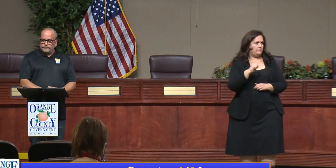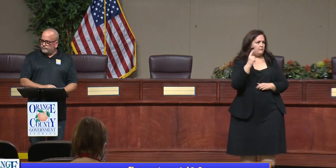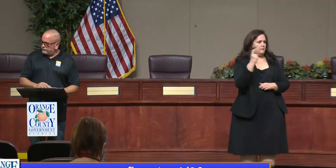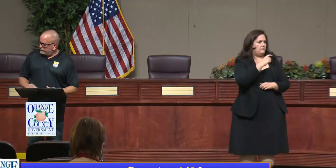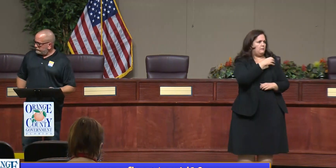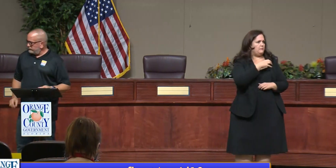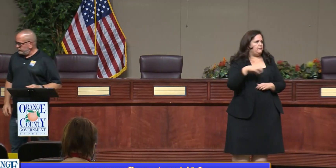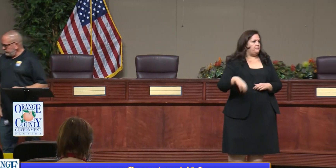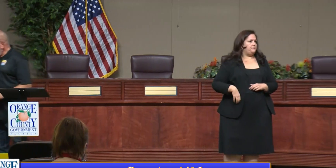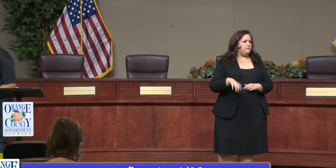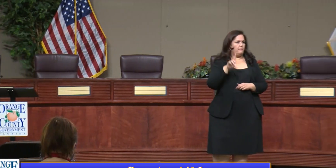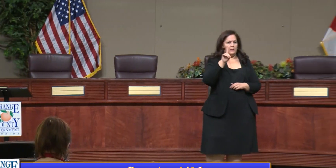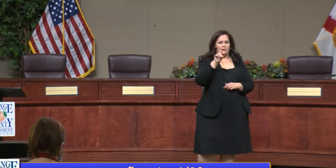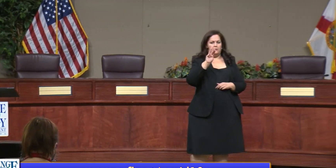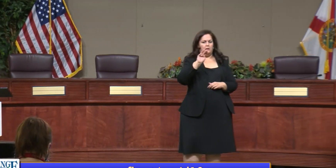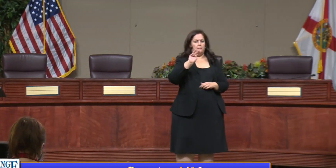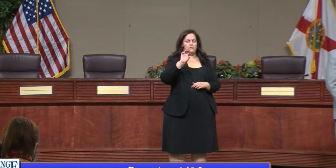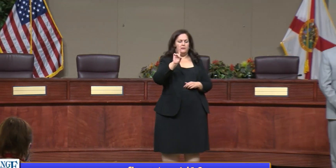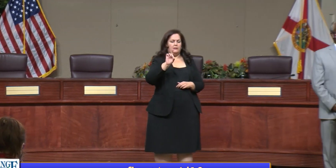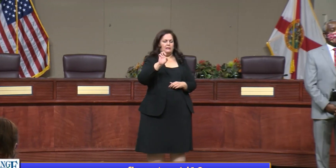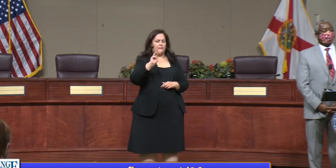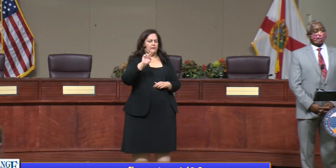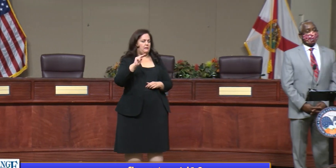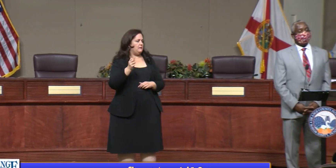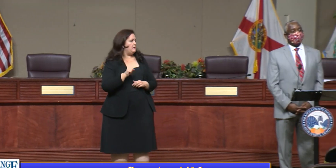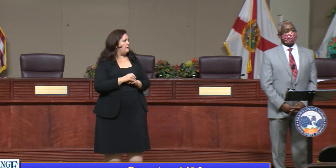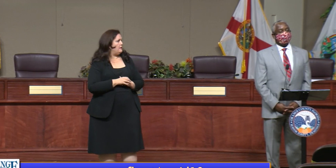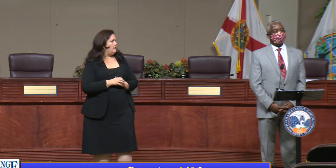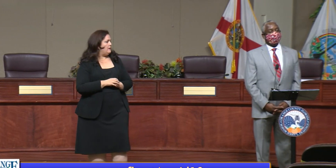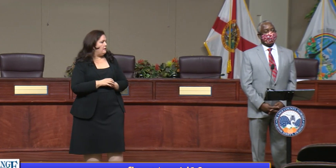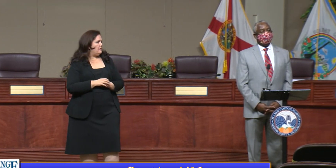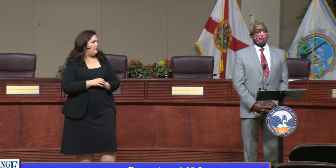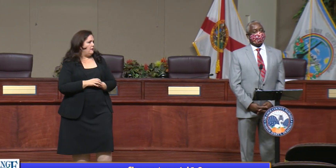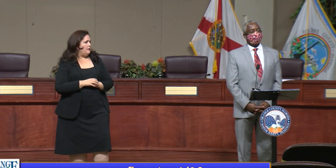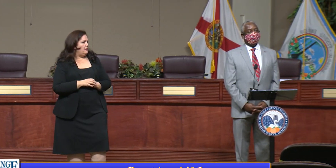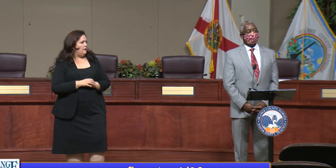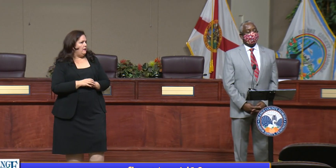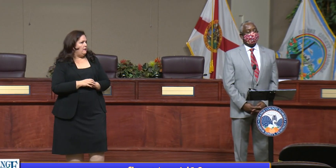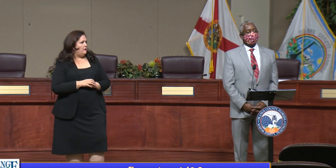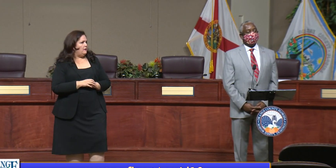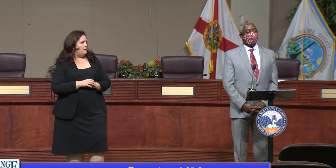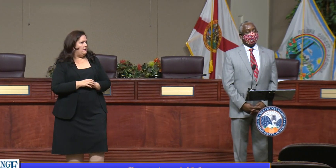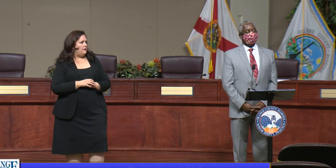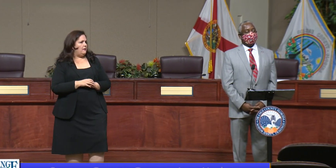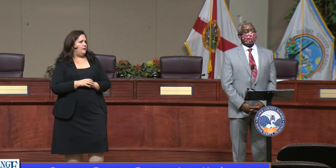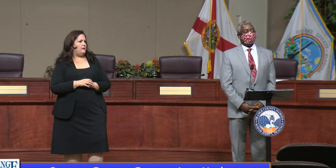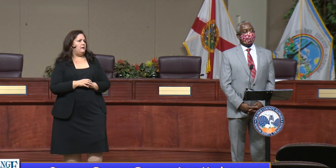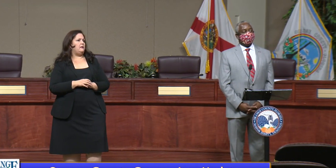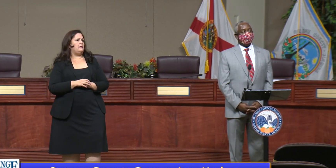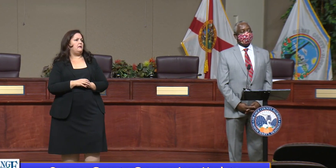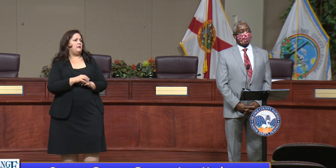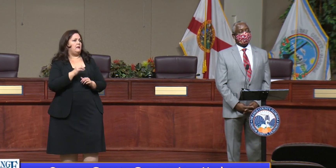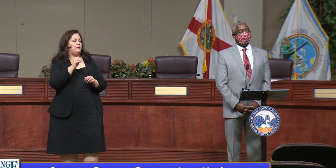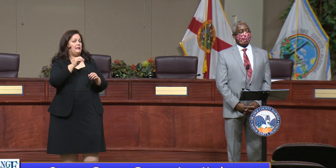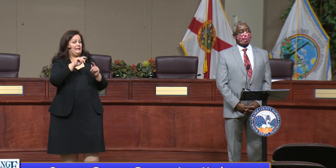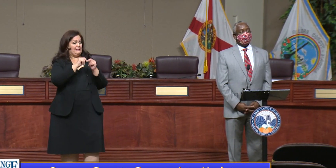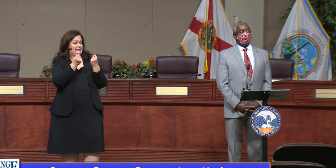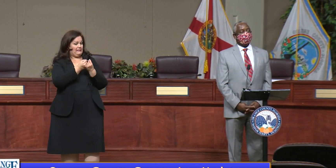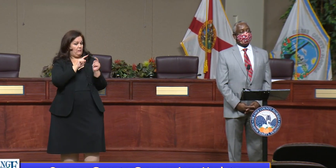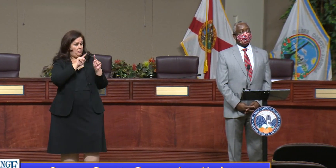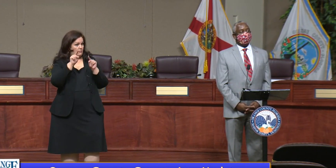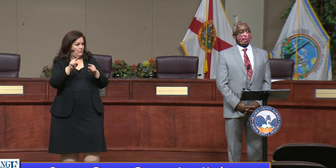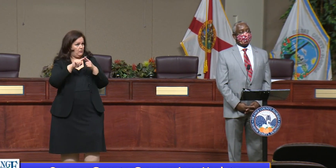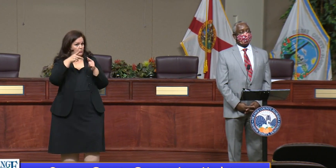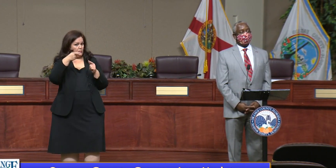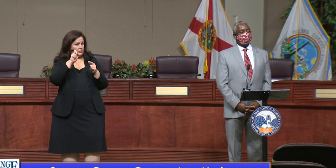Question comes in from Ryan Lynch with the Orlando Business Journal. Mayor, have the major theme parks been visited by the strike teams yet? Which